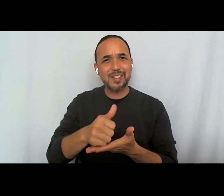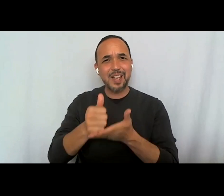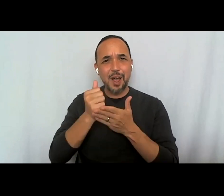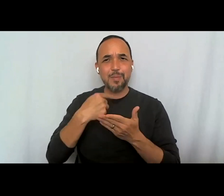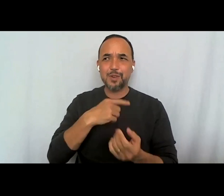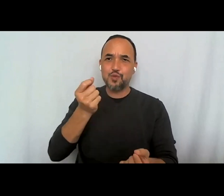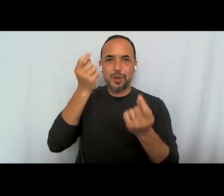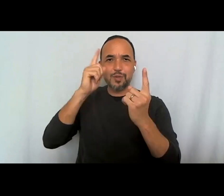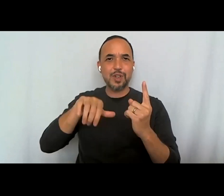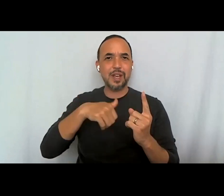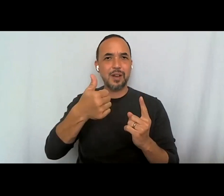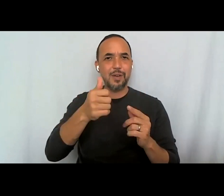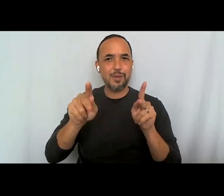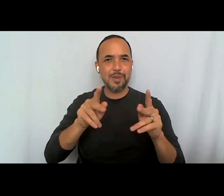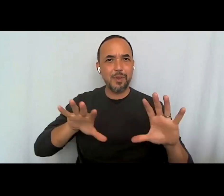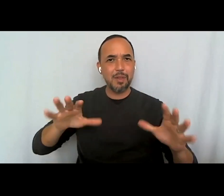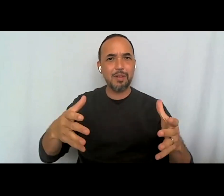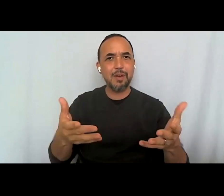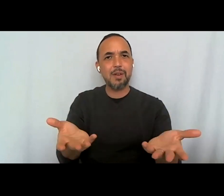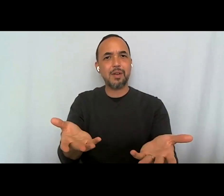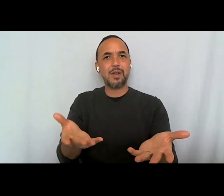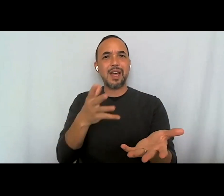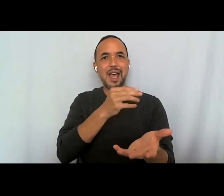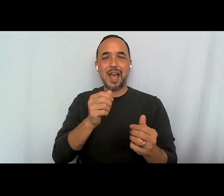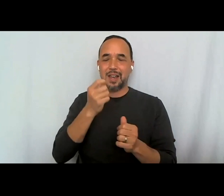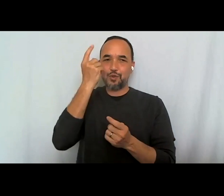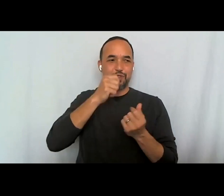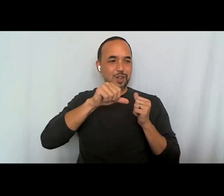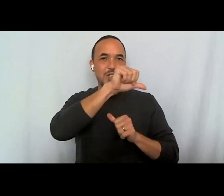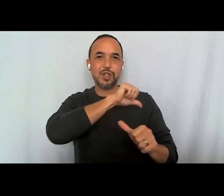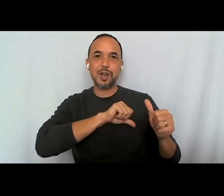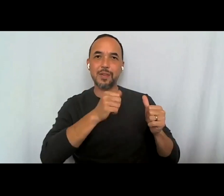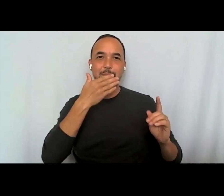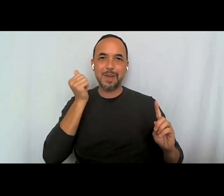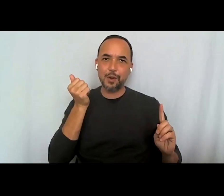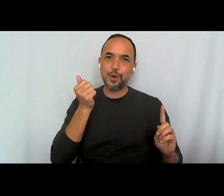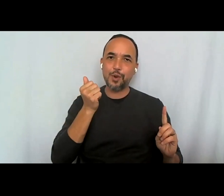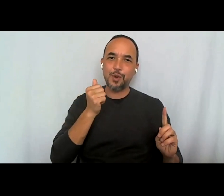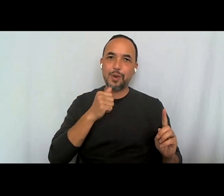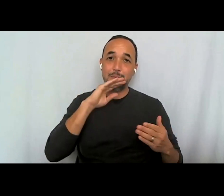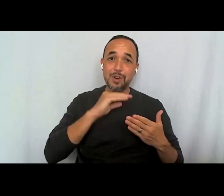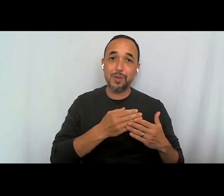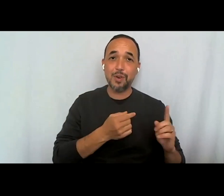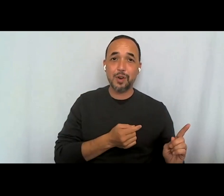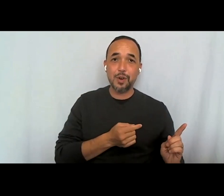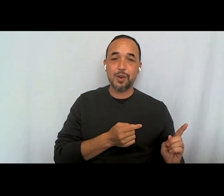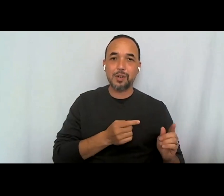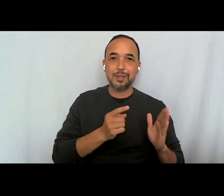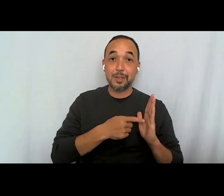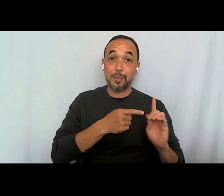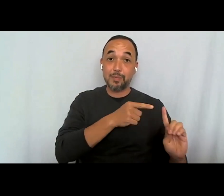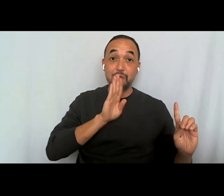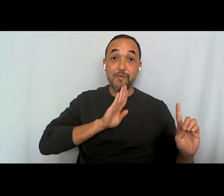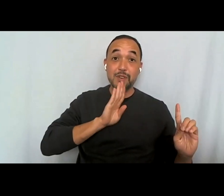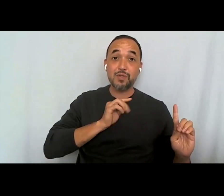others and understand each other as well. Violetta, sometimes when she gets frustrated, she doesn't want